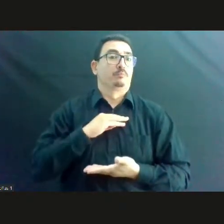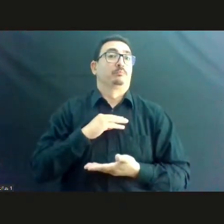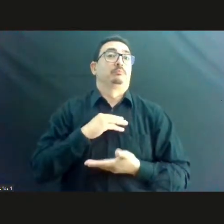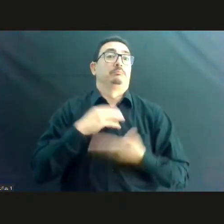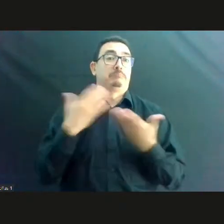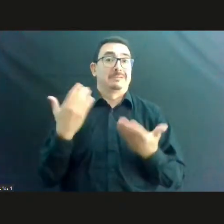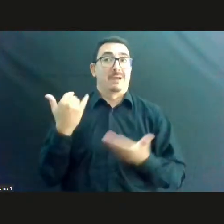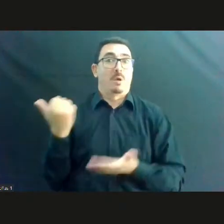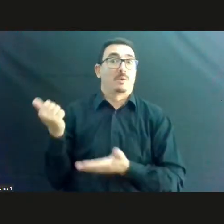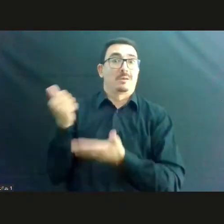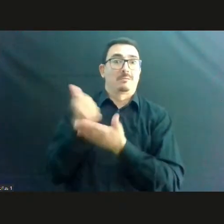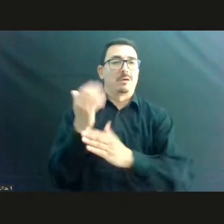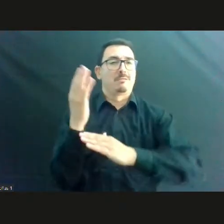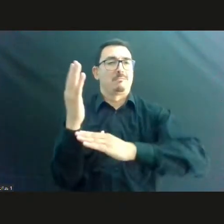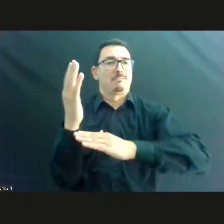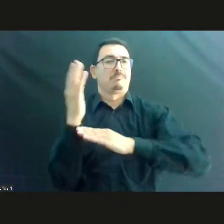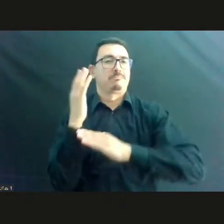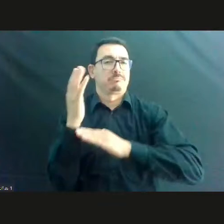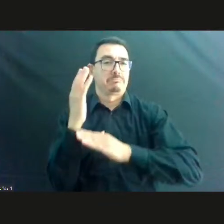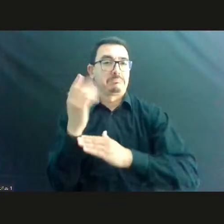Silva Aizata.